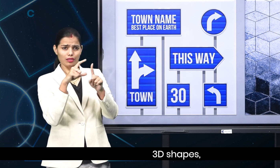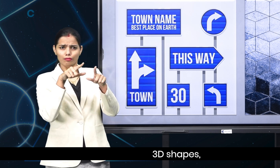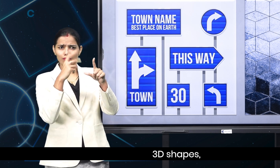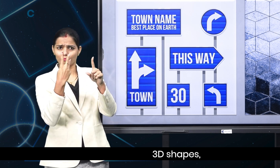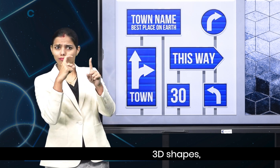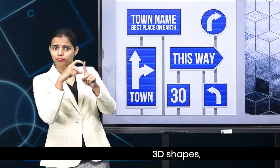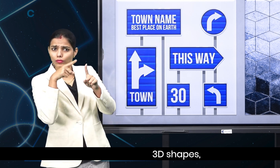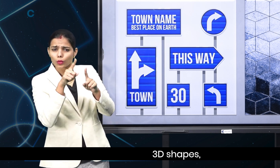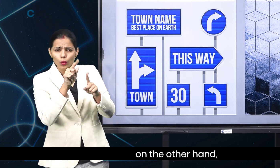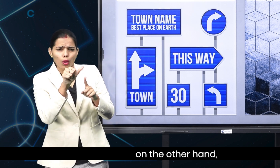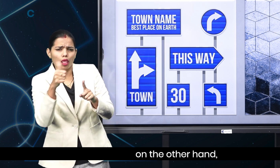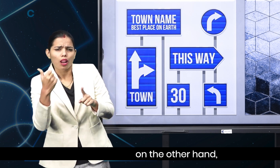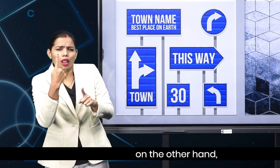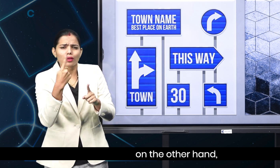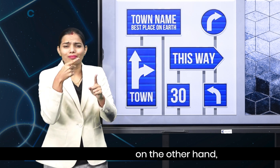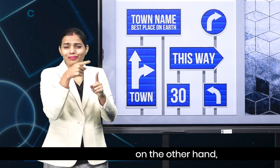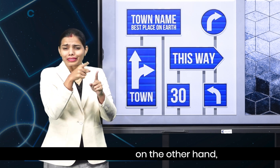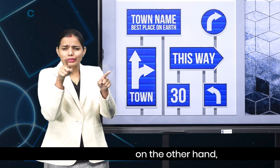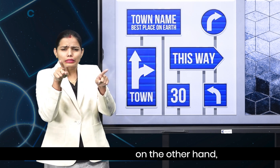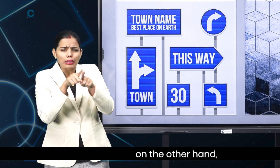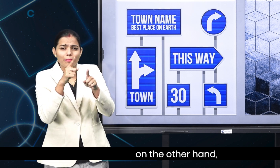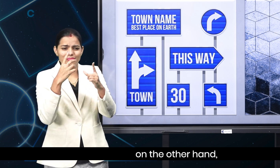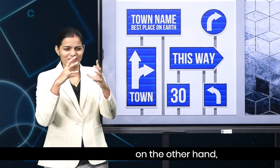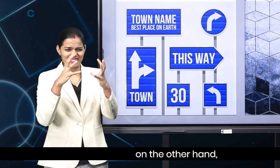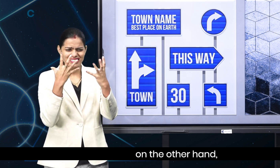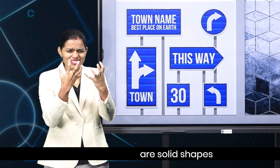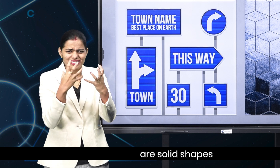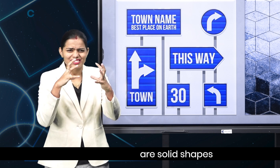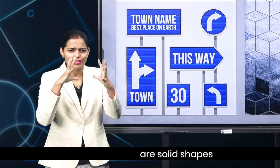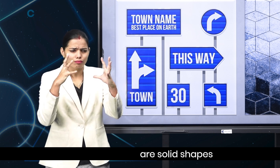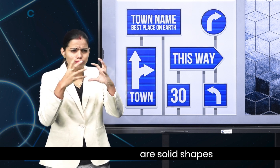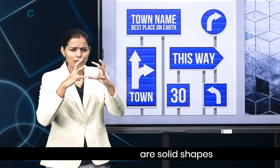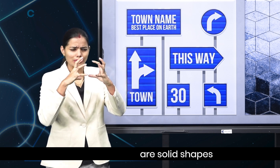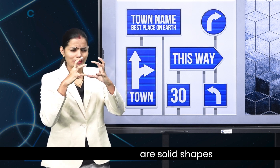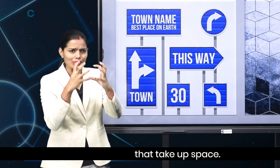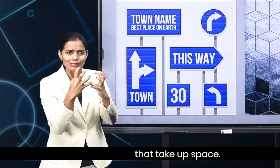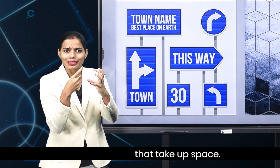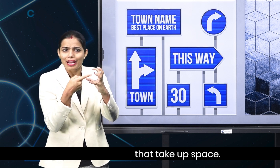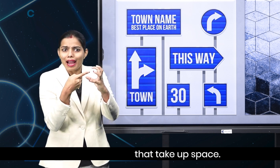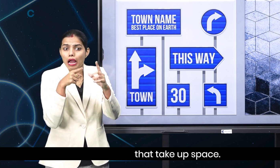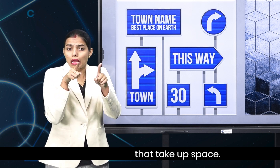3D shapes, on the other hand, are solid shapes that take up